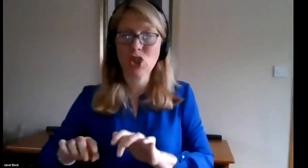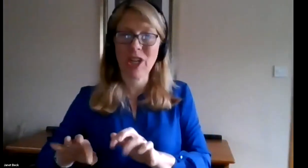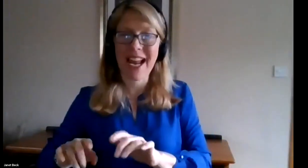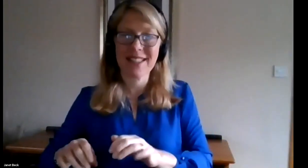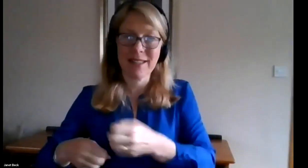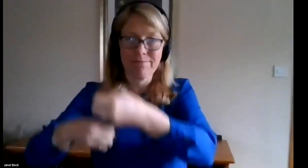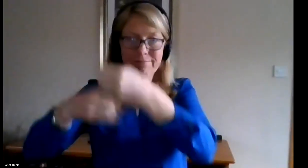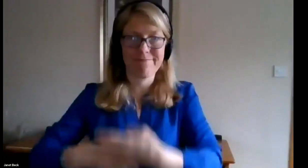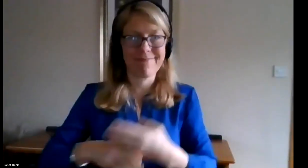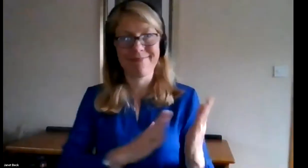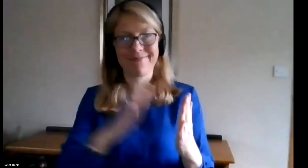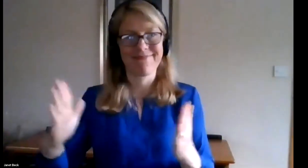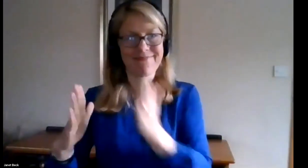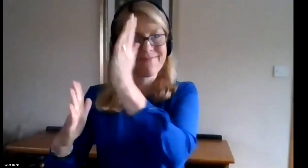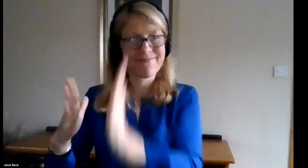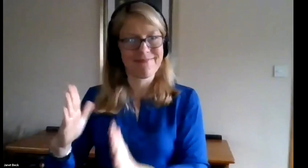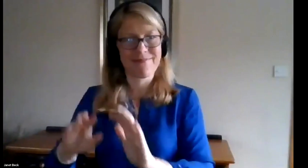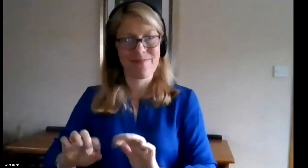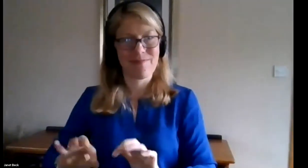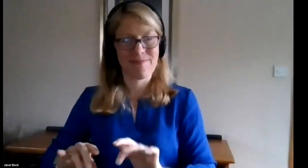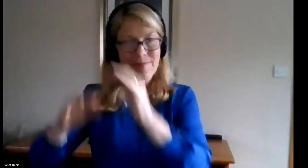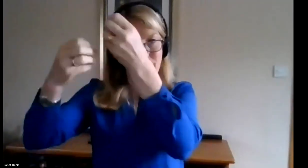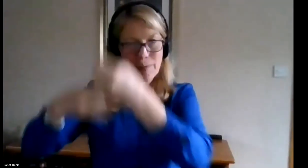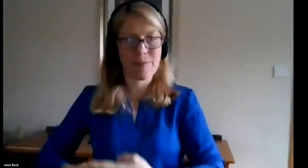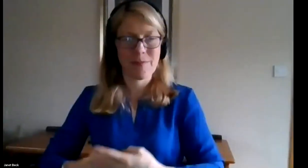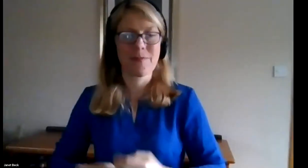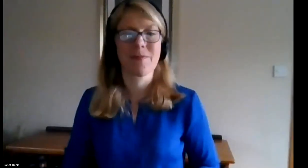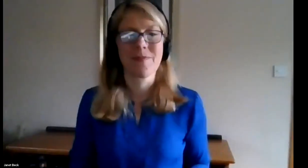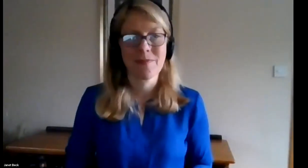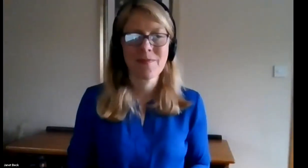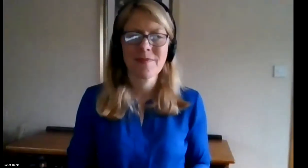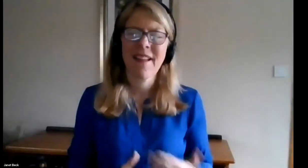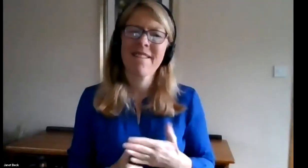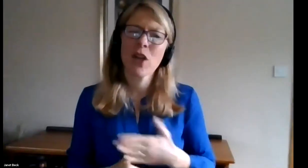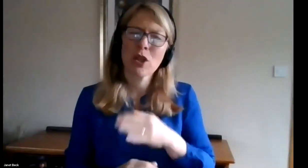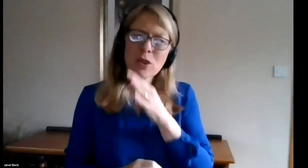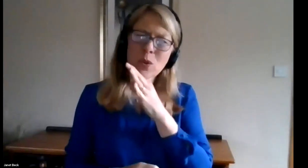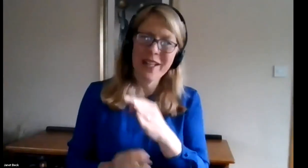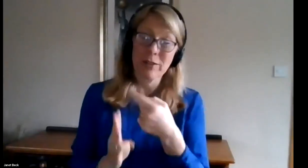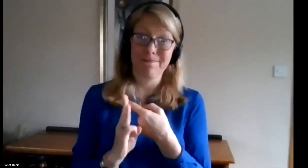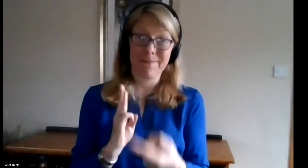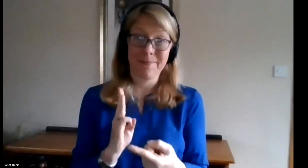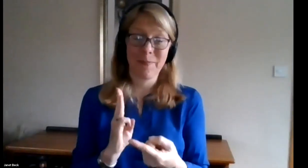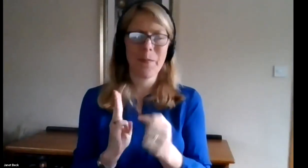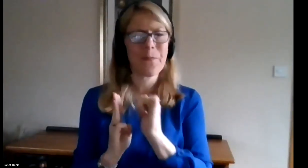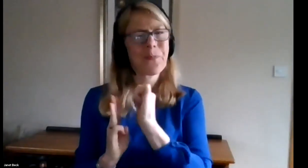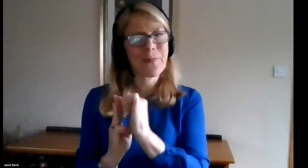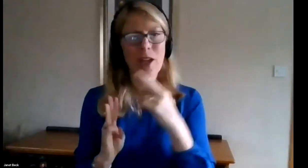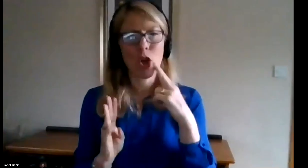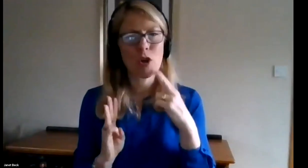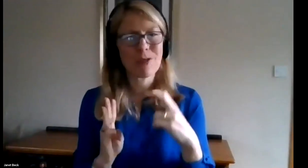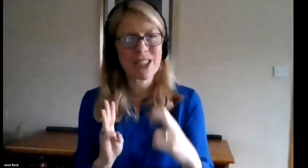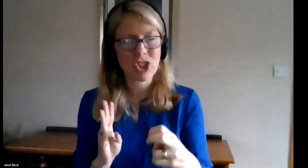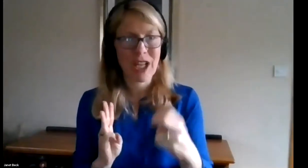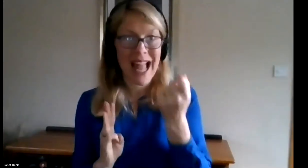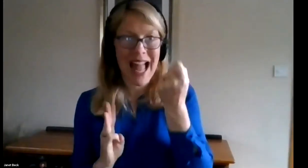first questions to all panelists is about their ideas of their research and the transformation of these ideas under